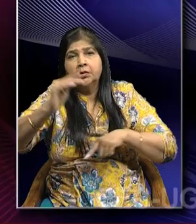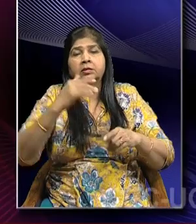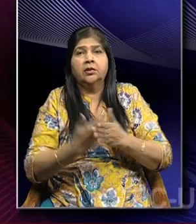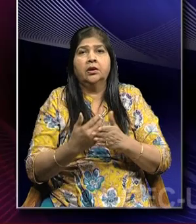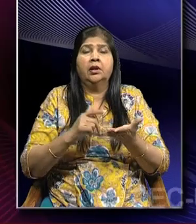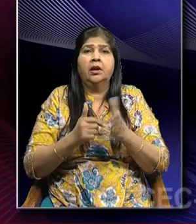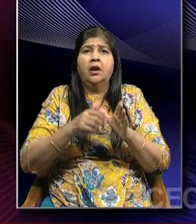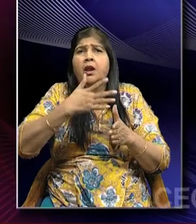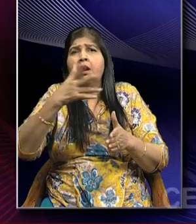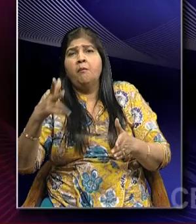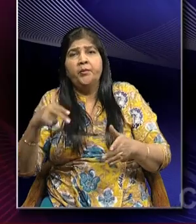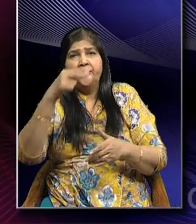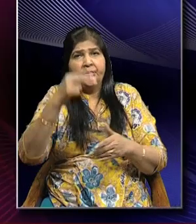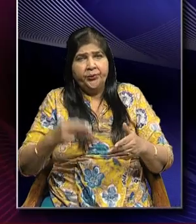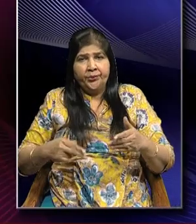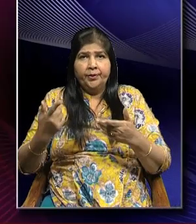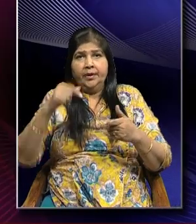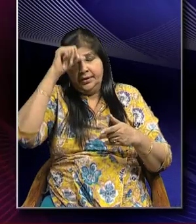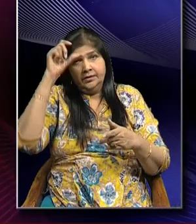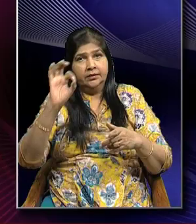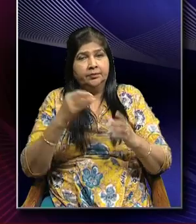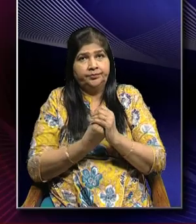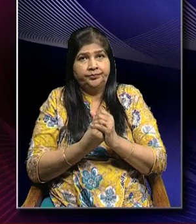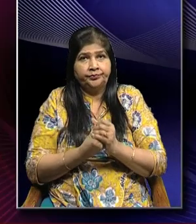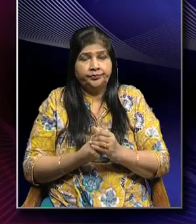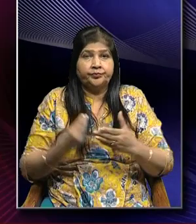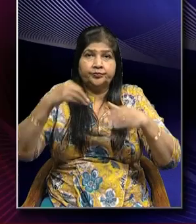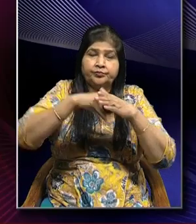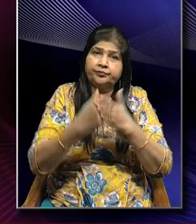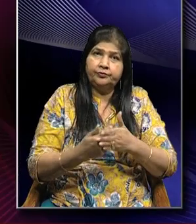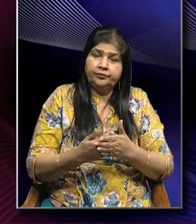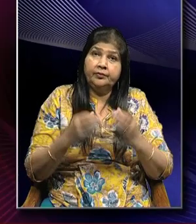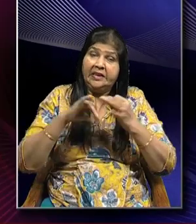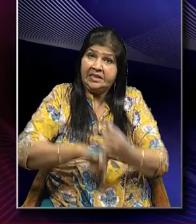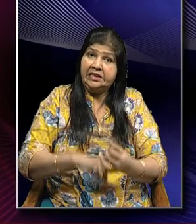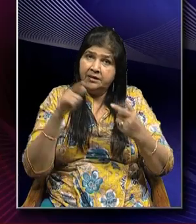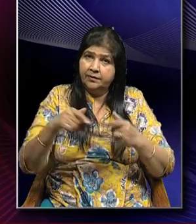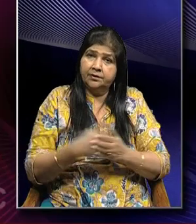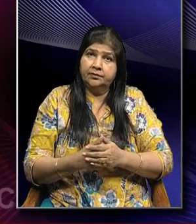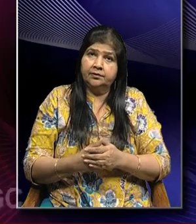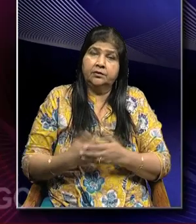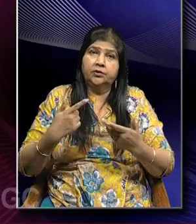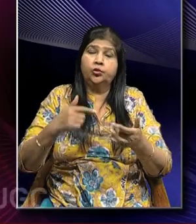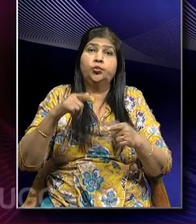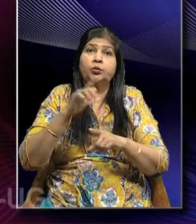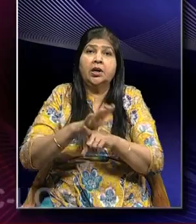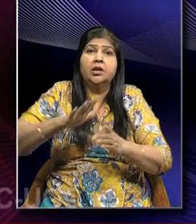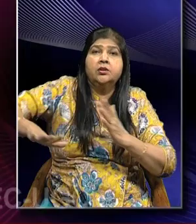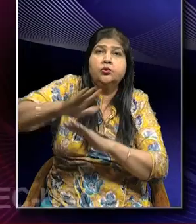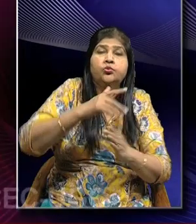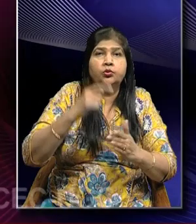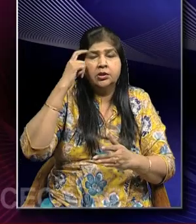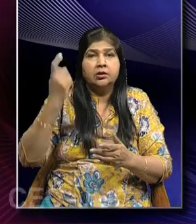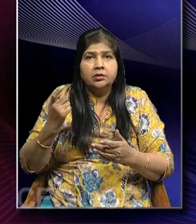Tata. There are a number of Indian companies which have contributed significantly to the social concern, to the